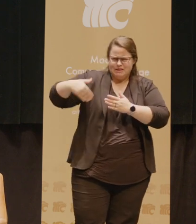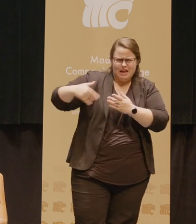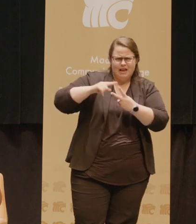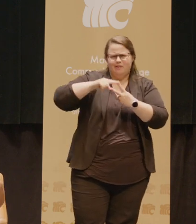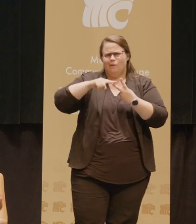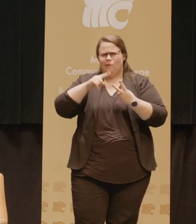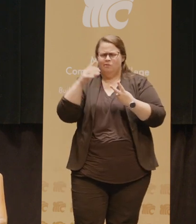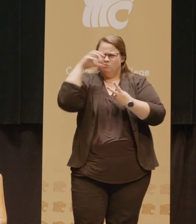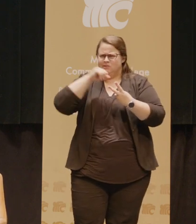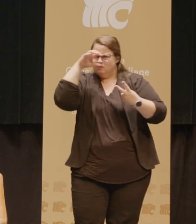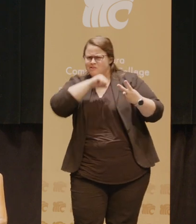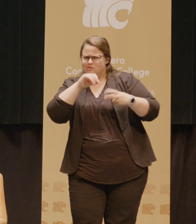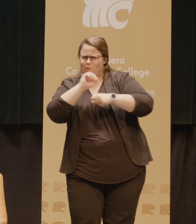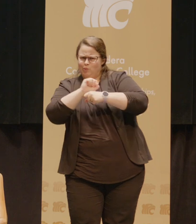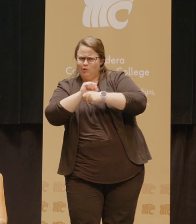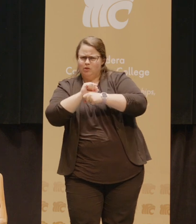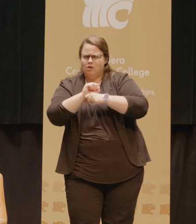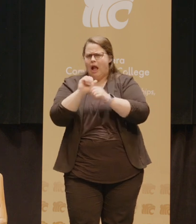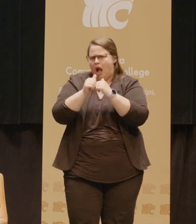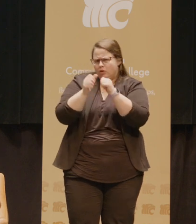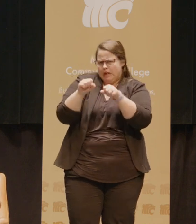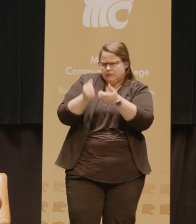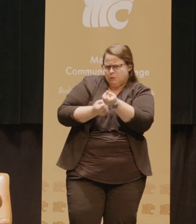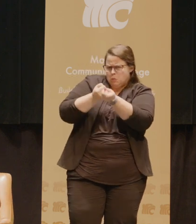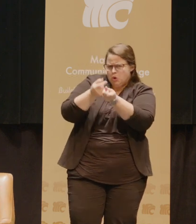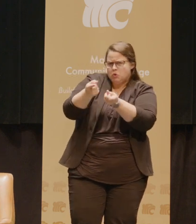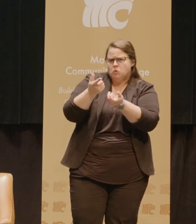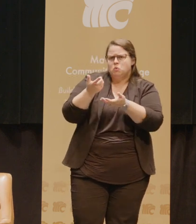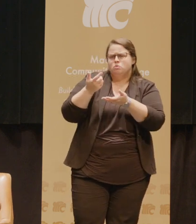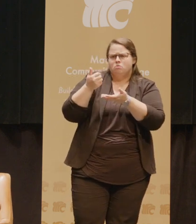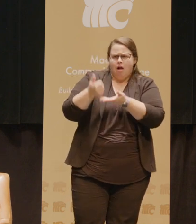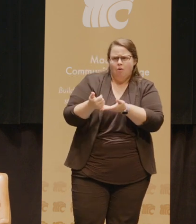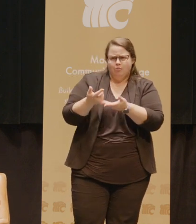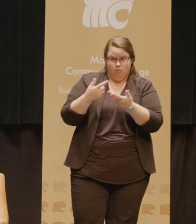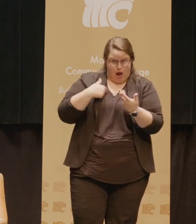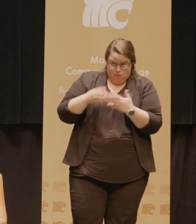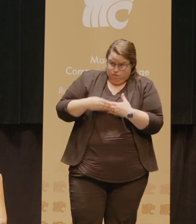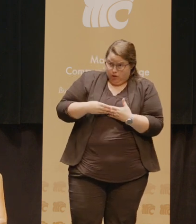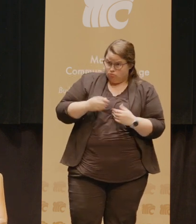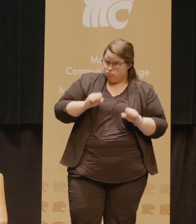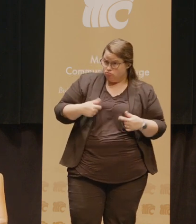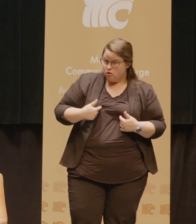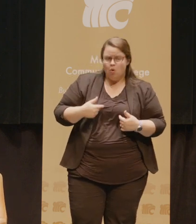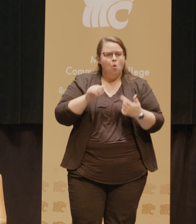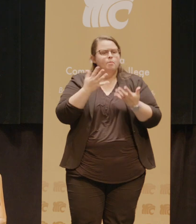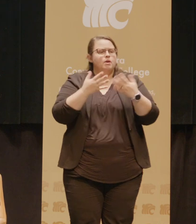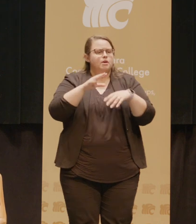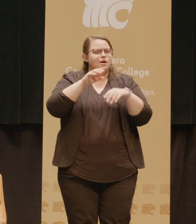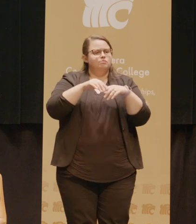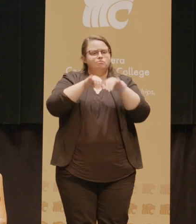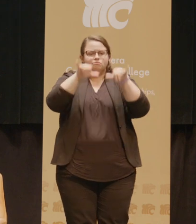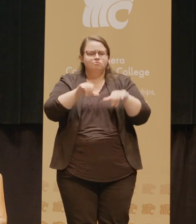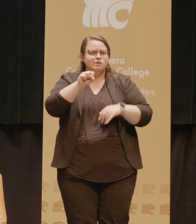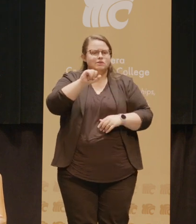things, what might I do to support you, right? And try to be more flexible with things like that. Or even on your syllabus,